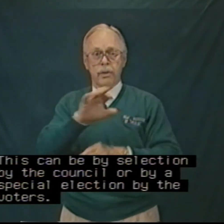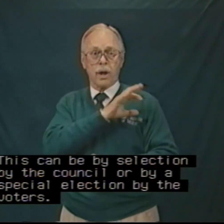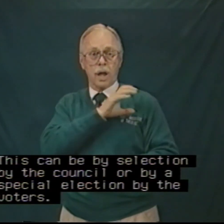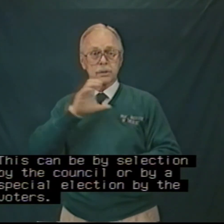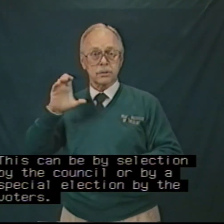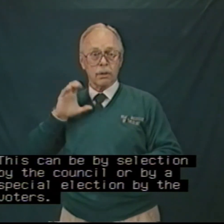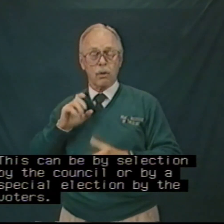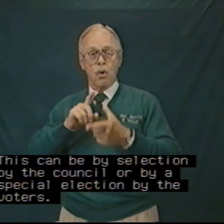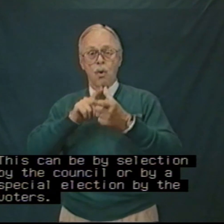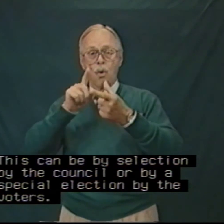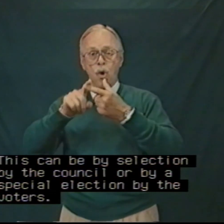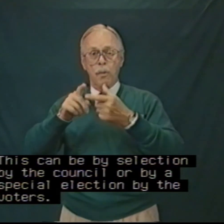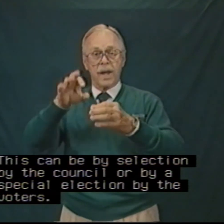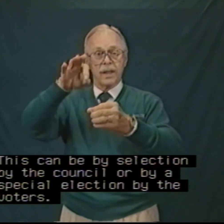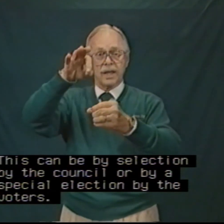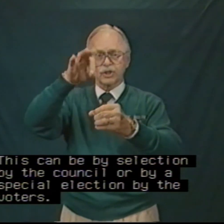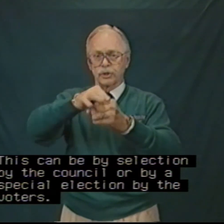We'll see you next time. We'll see you next time. Question! Question!